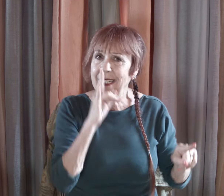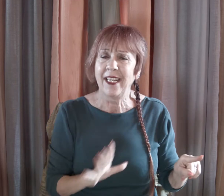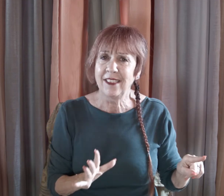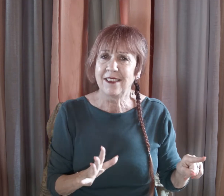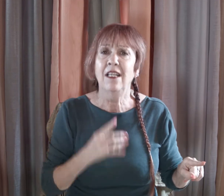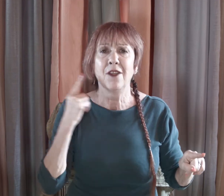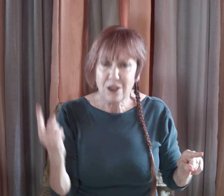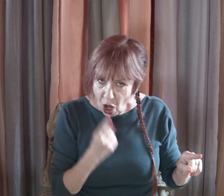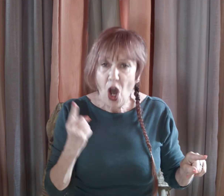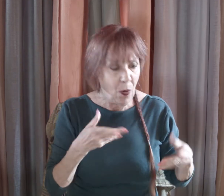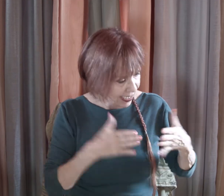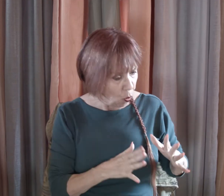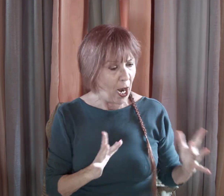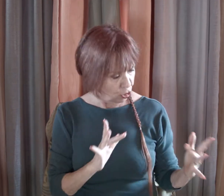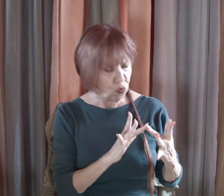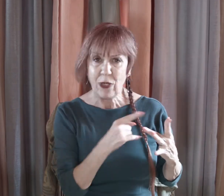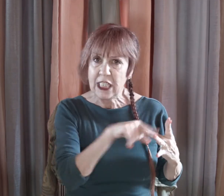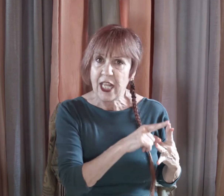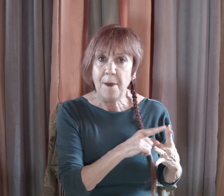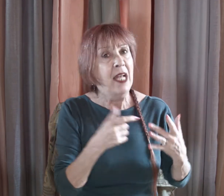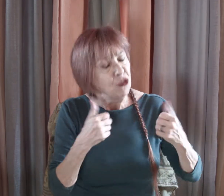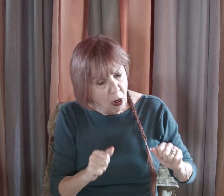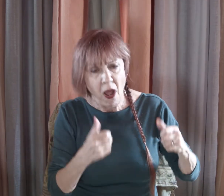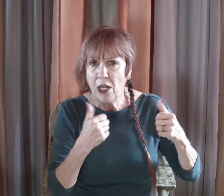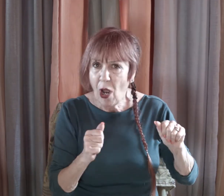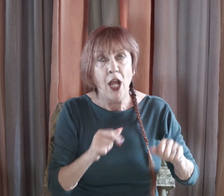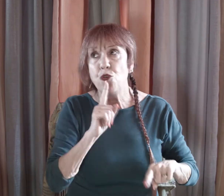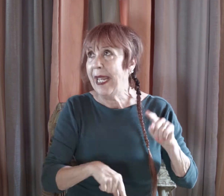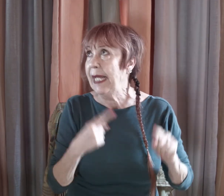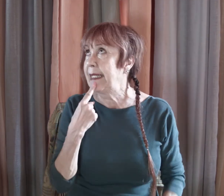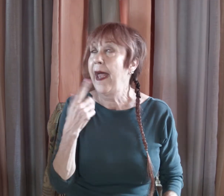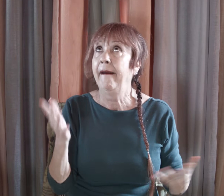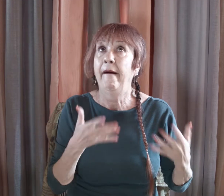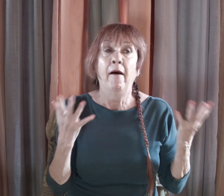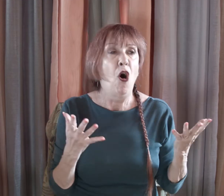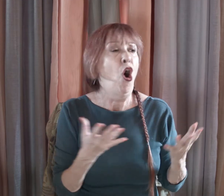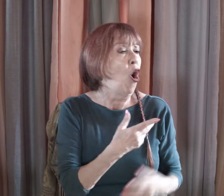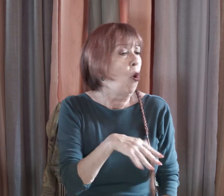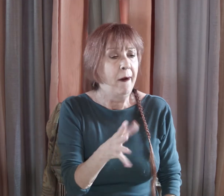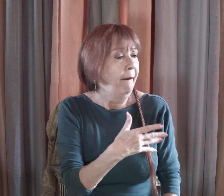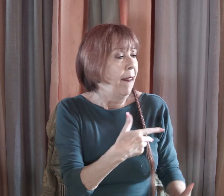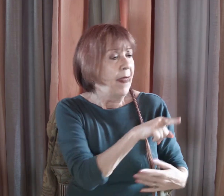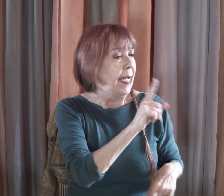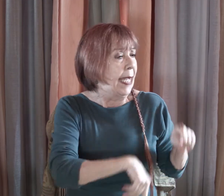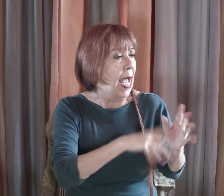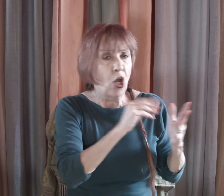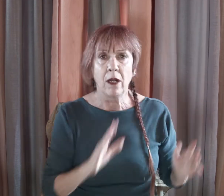up on kids, that there's always a way to reach them if you keep trying, that you can't just say that somehow or another they